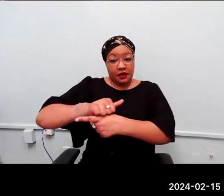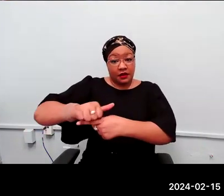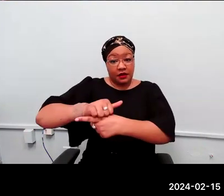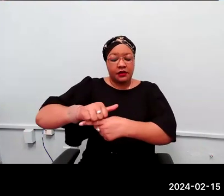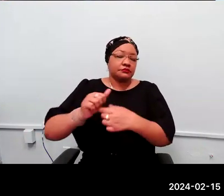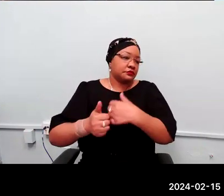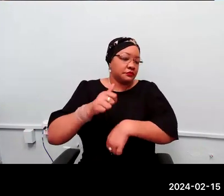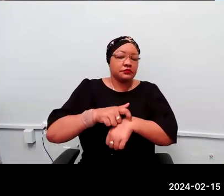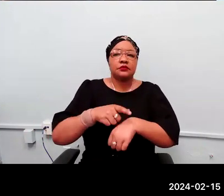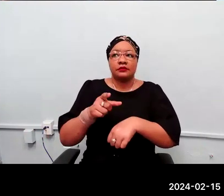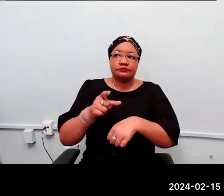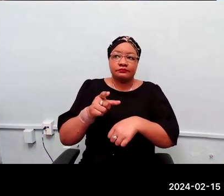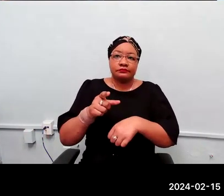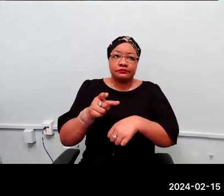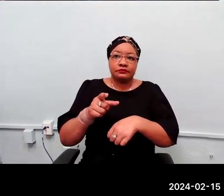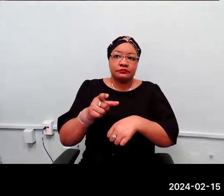normally they say like,